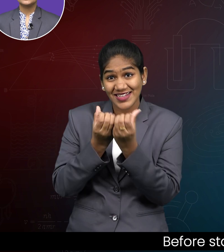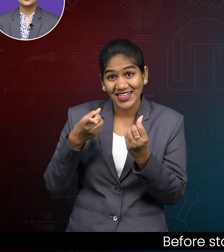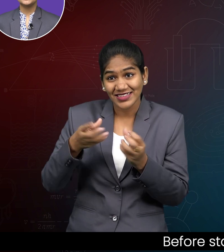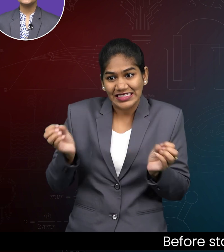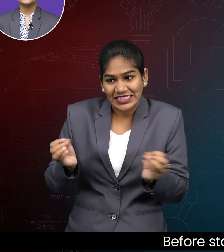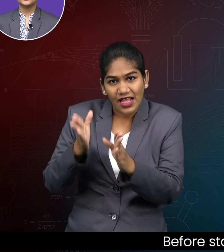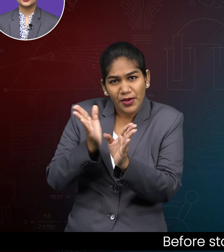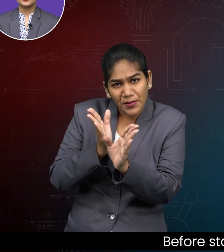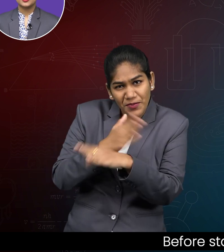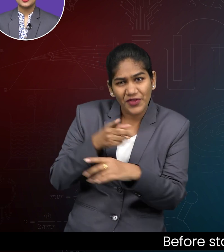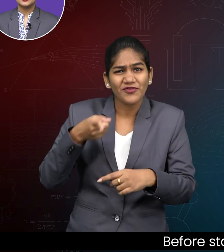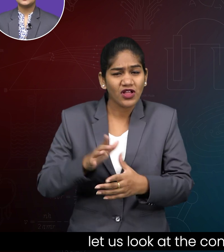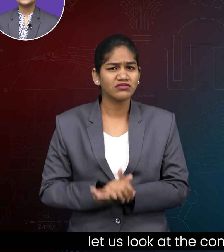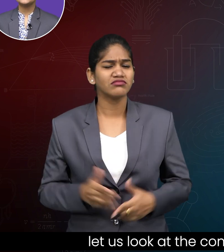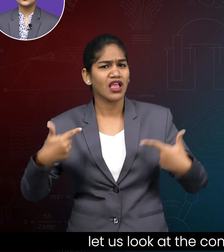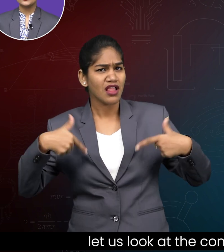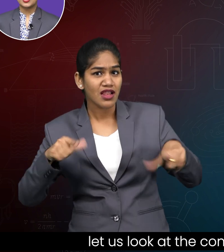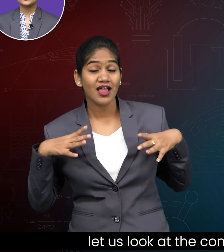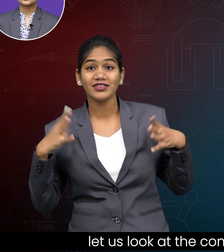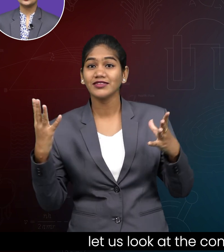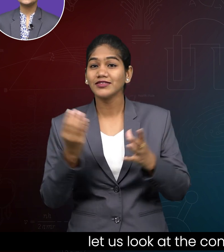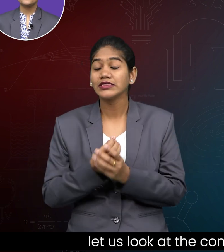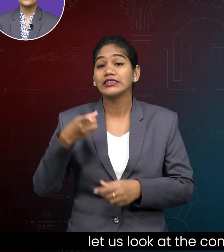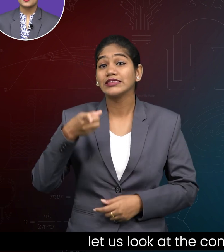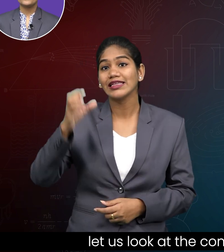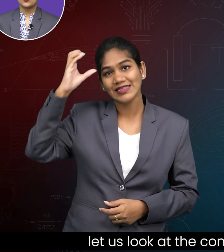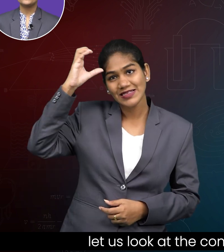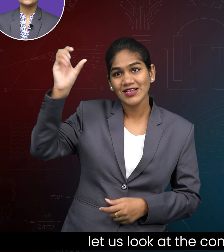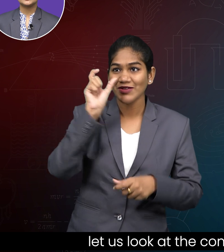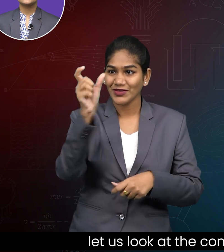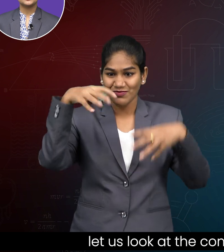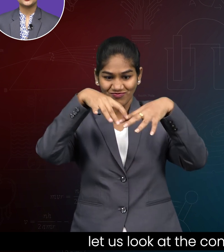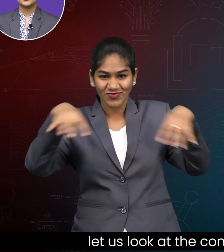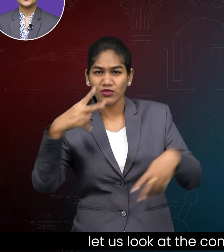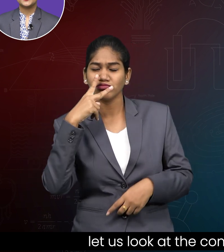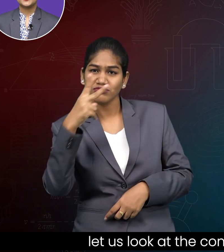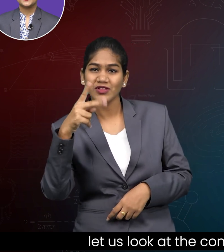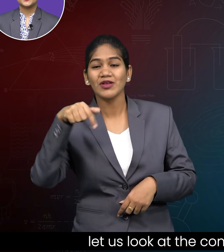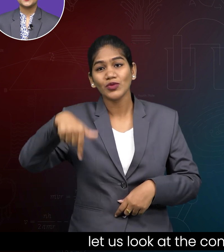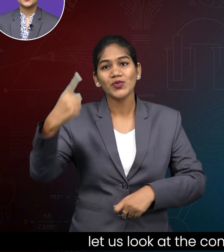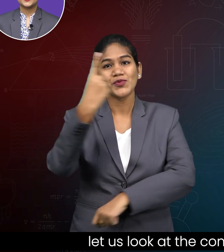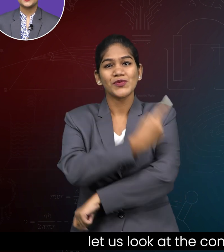Before starting this session, let us look at the concept map of today's session.